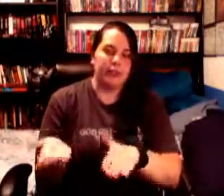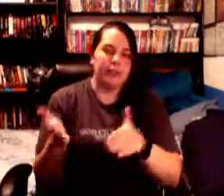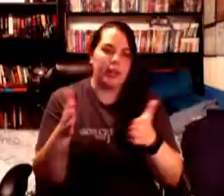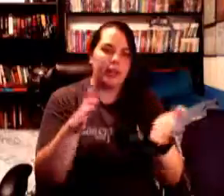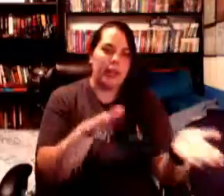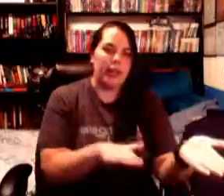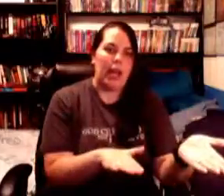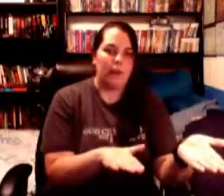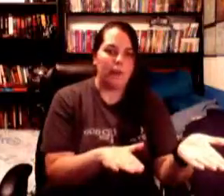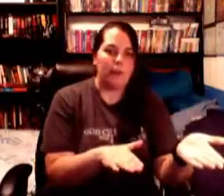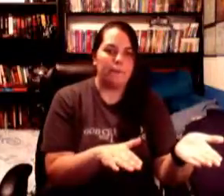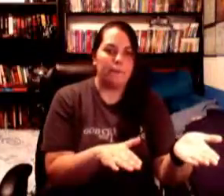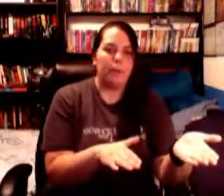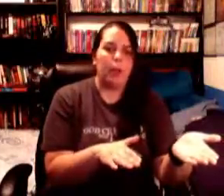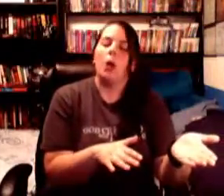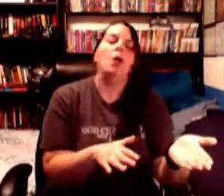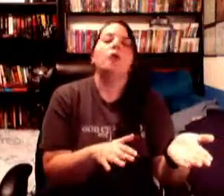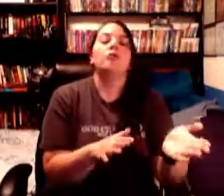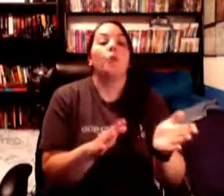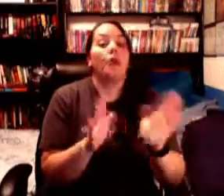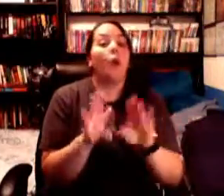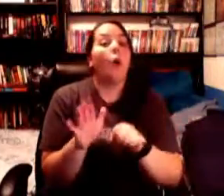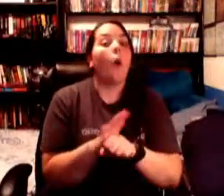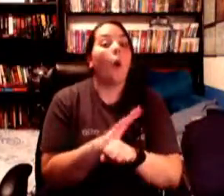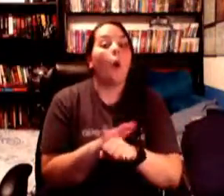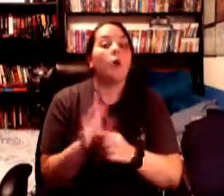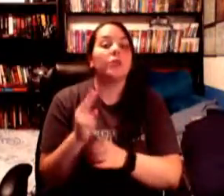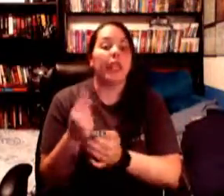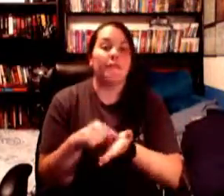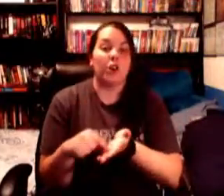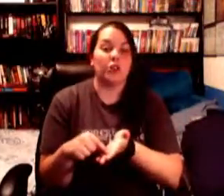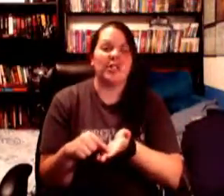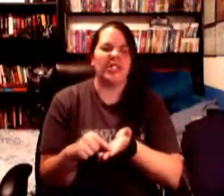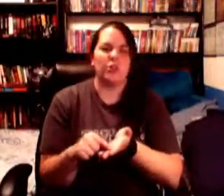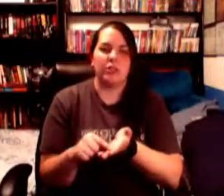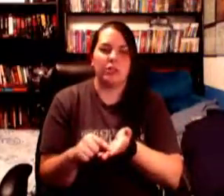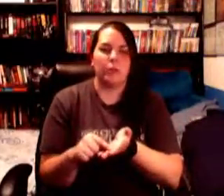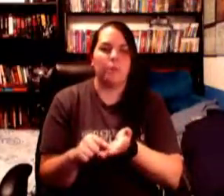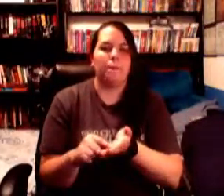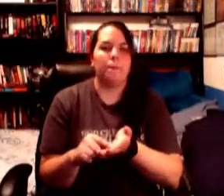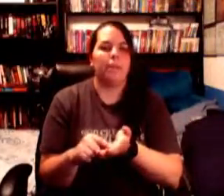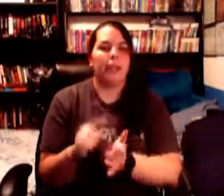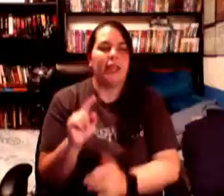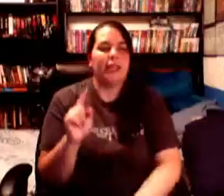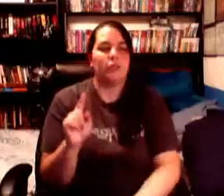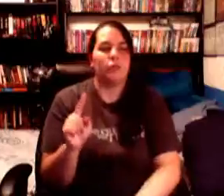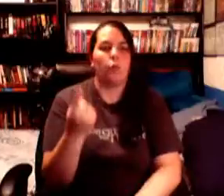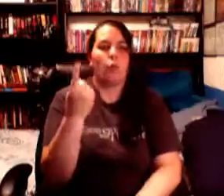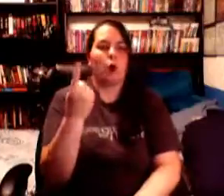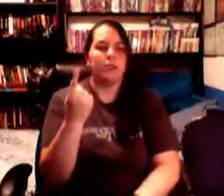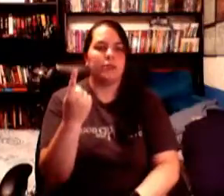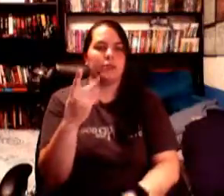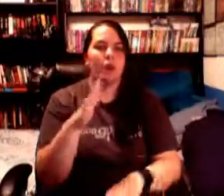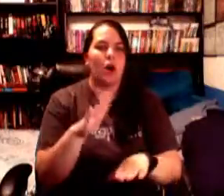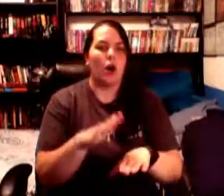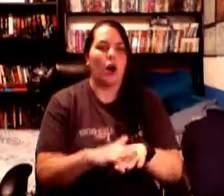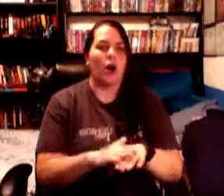hand, and flip it. So the whole second verse, it's real simple. It's once